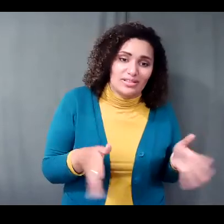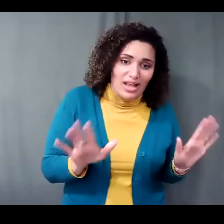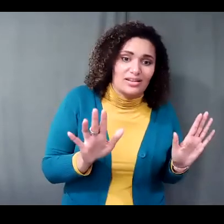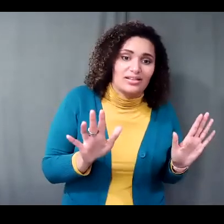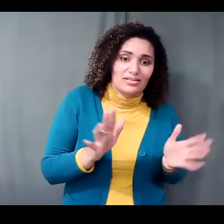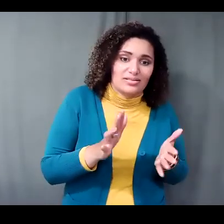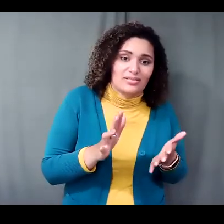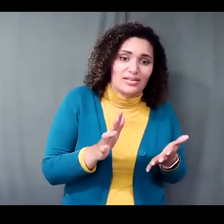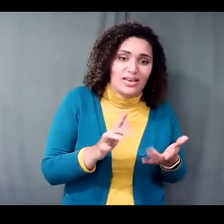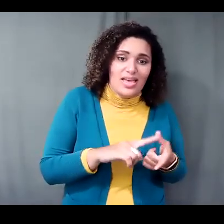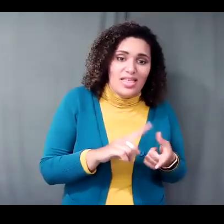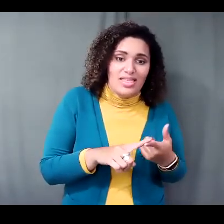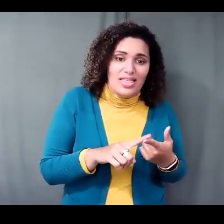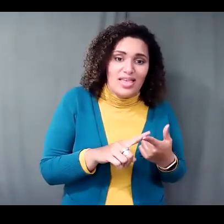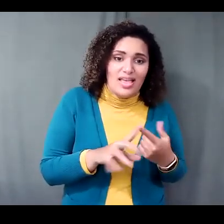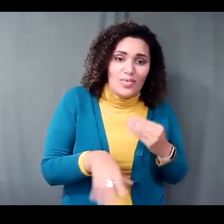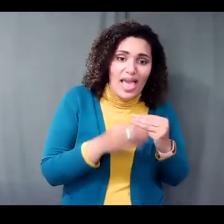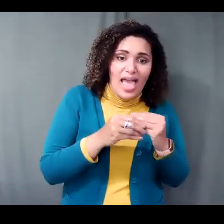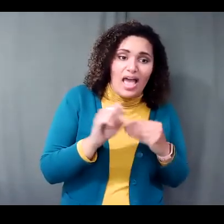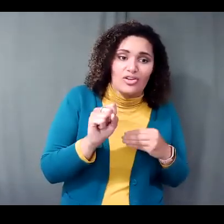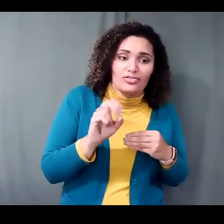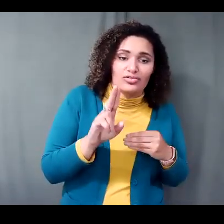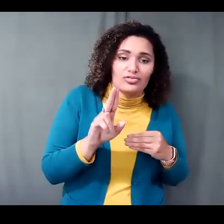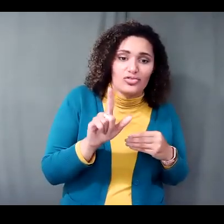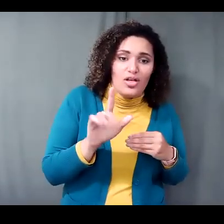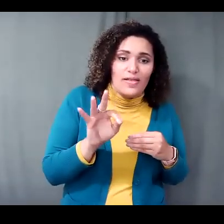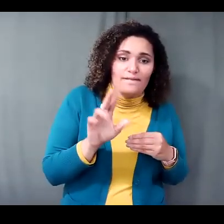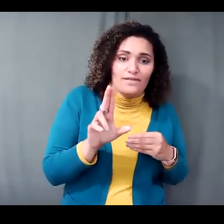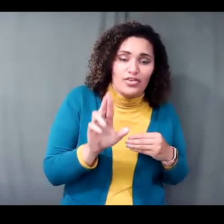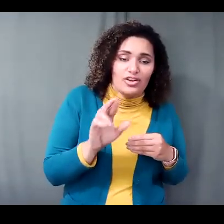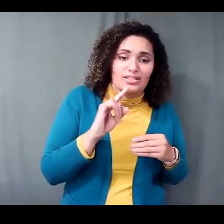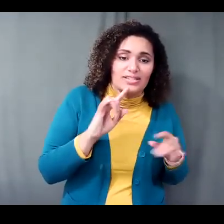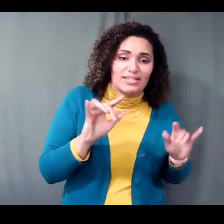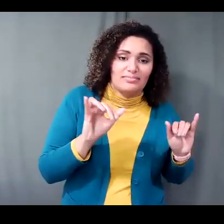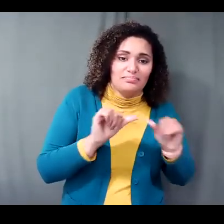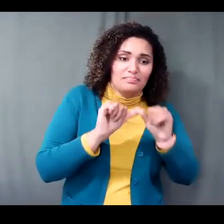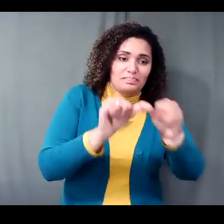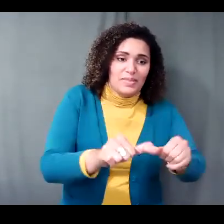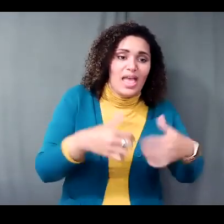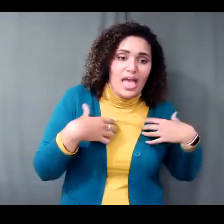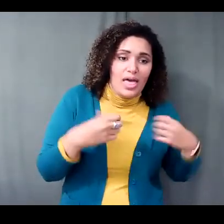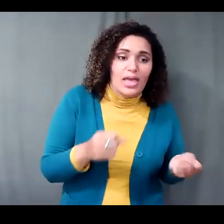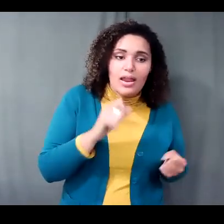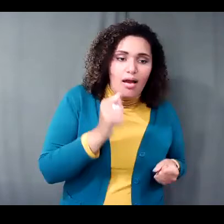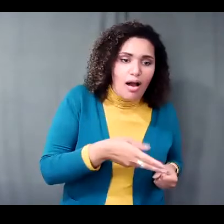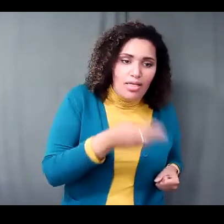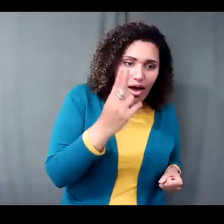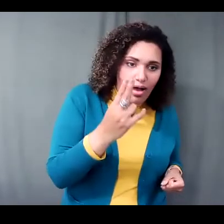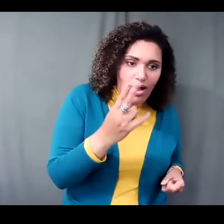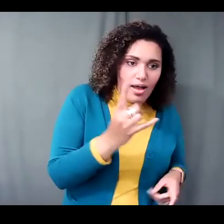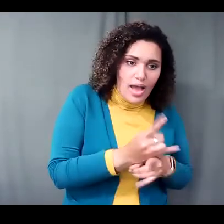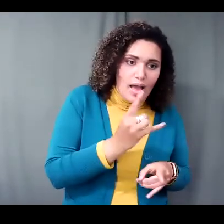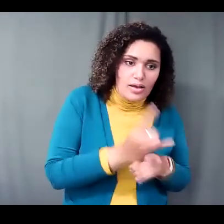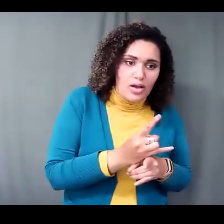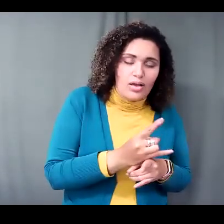on purpose. And it's more, I don't know, Sauterne style, or I mean, that's kind of